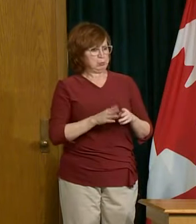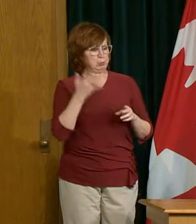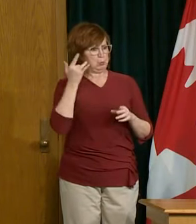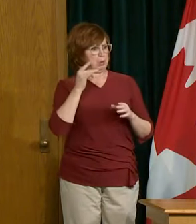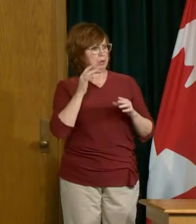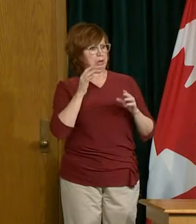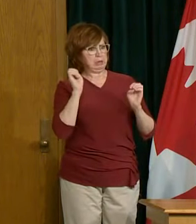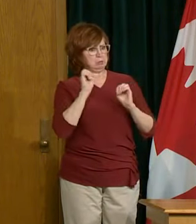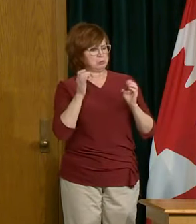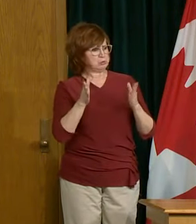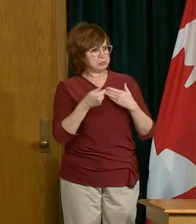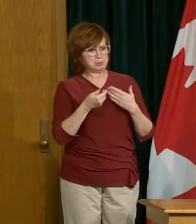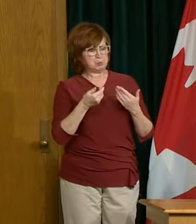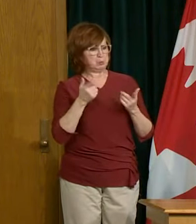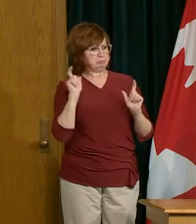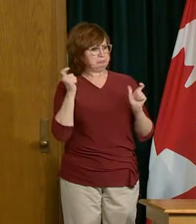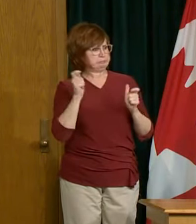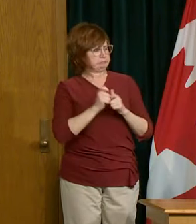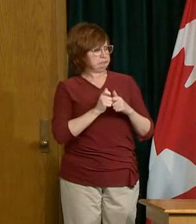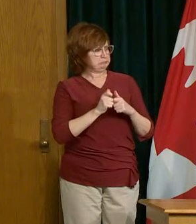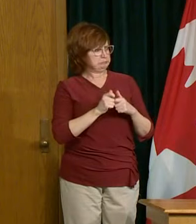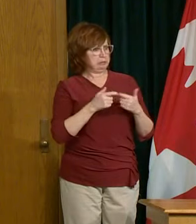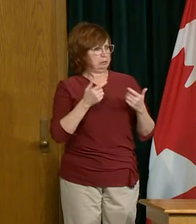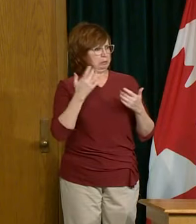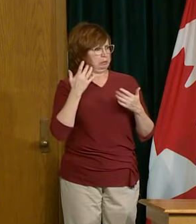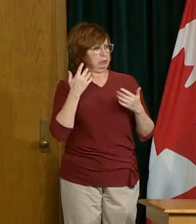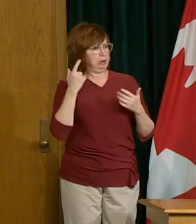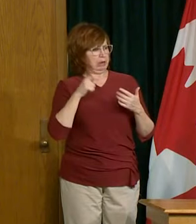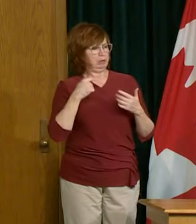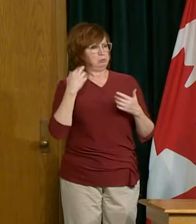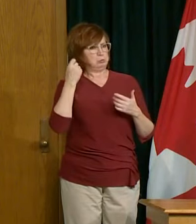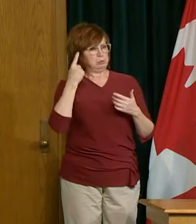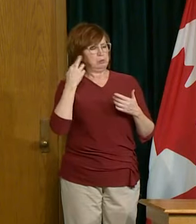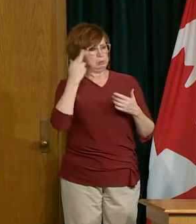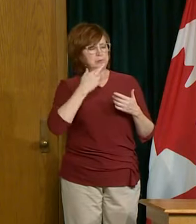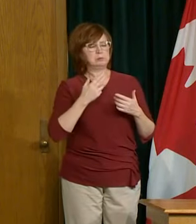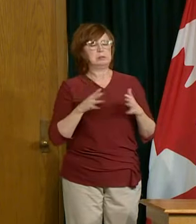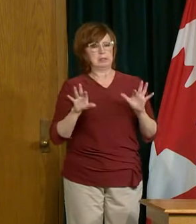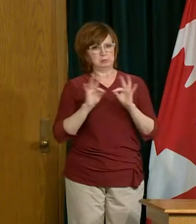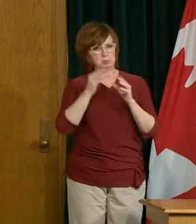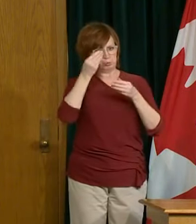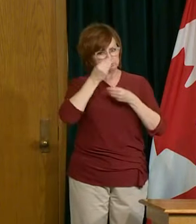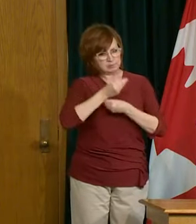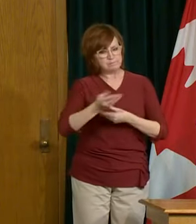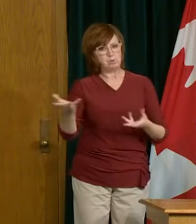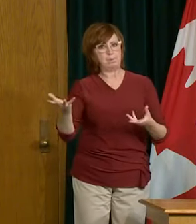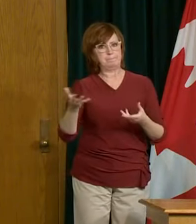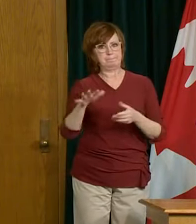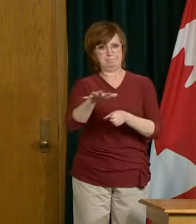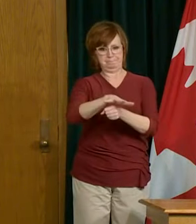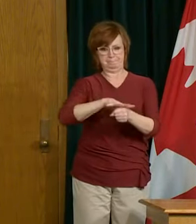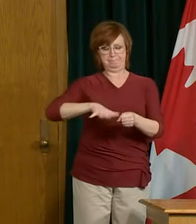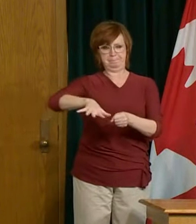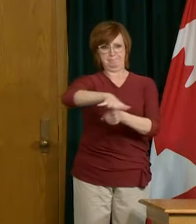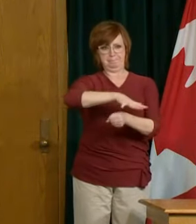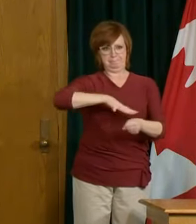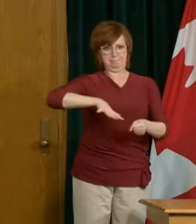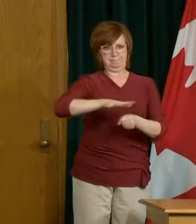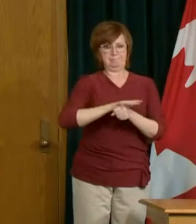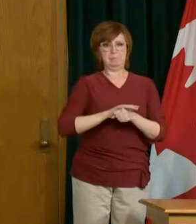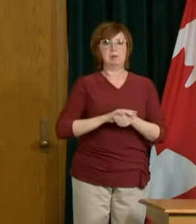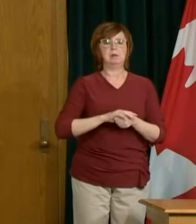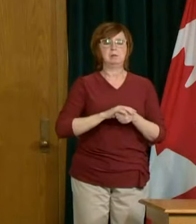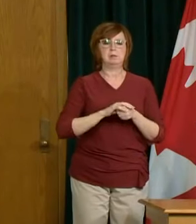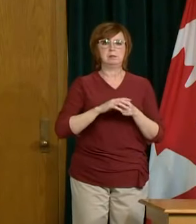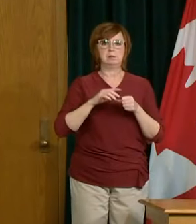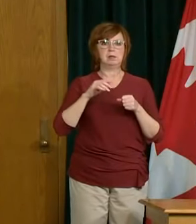community outbreak, whether it's an institutional outbreak, like in a long-term care facility or a health facility, that is shared. And there's two reasons for that. One